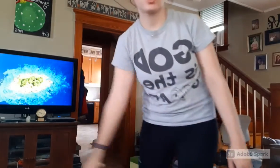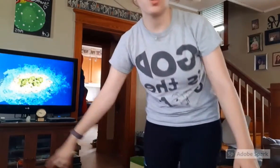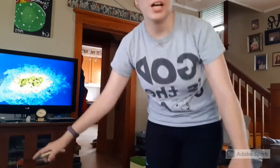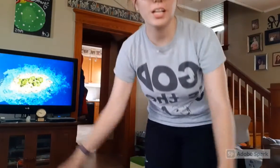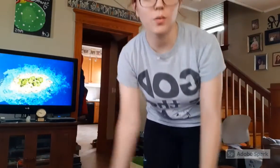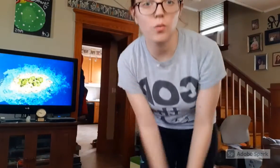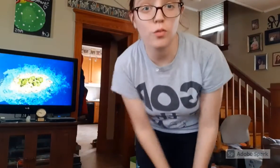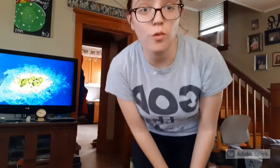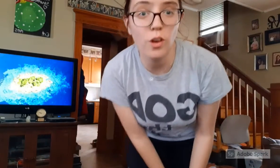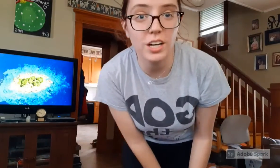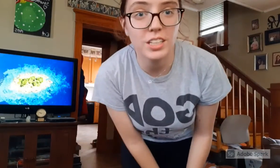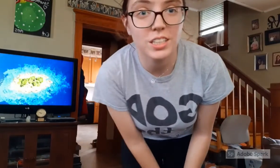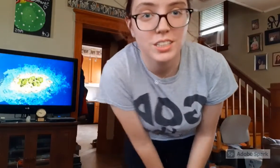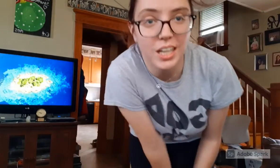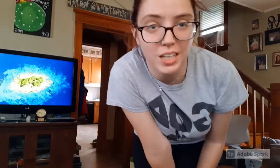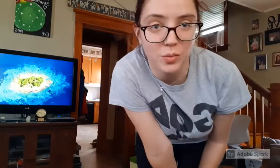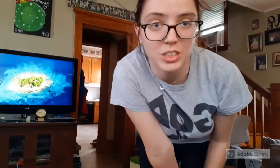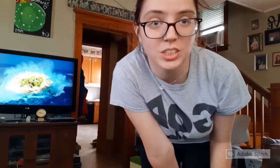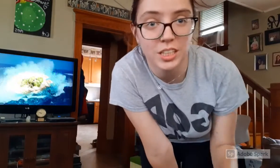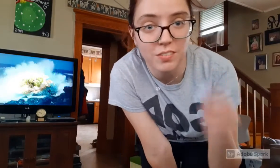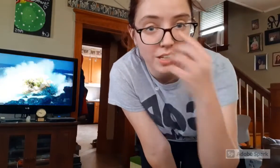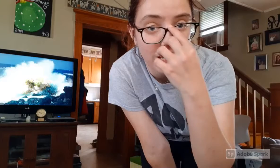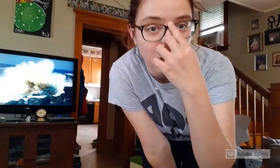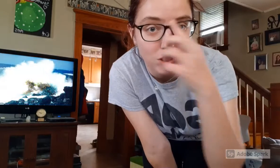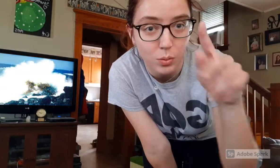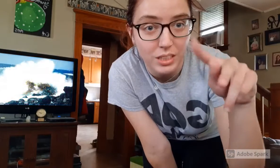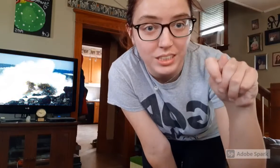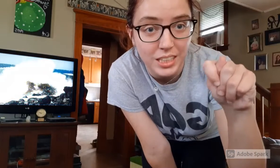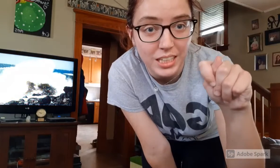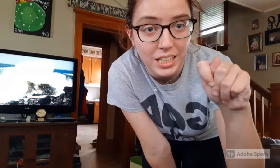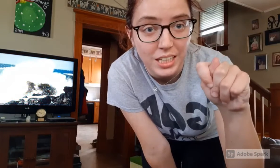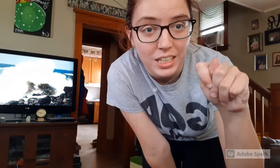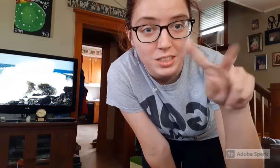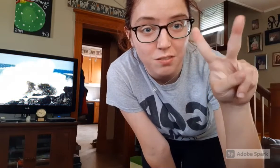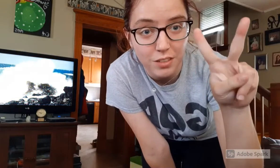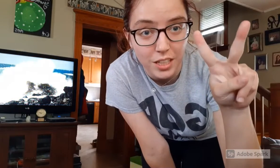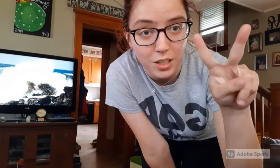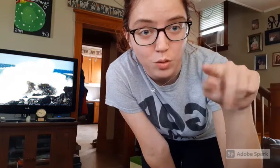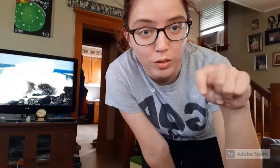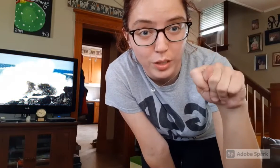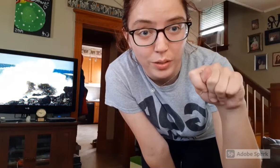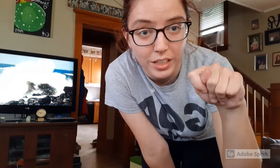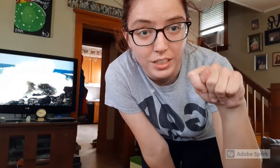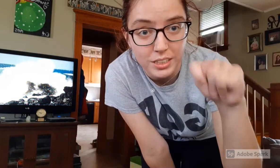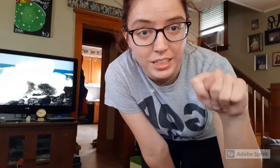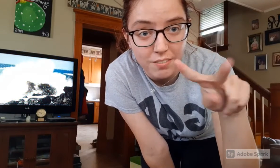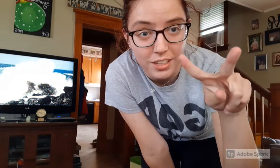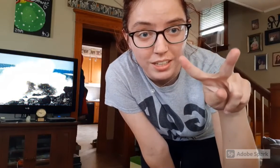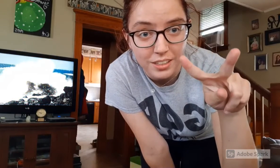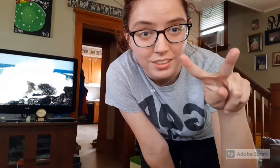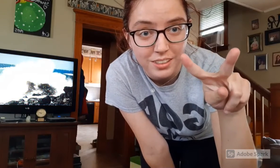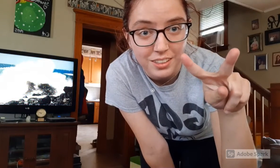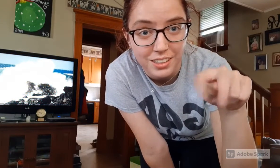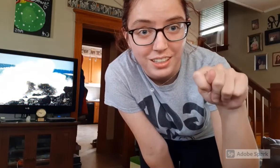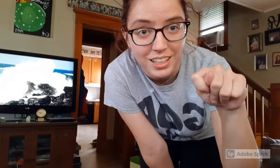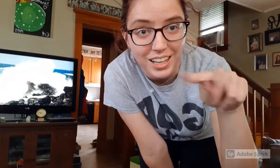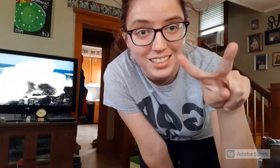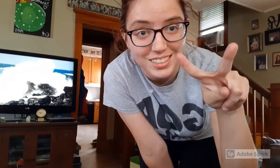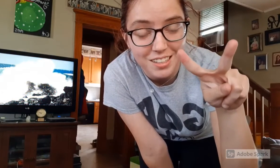so for sign language, TV is just doing T to V really quickly. TV. That is TV